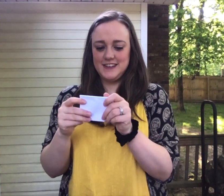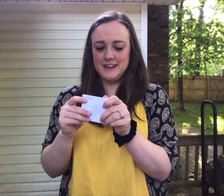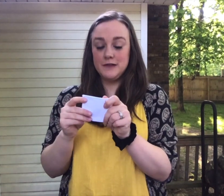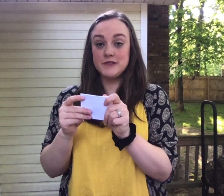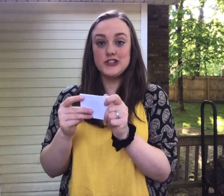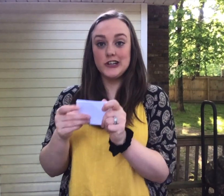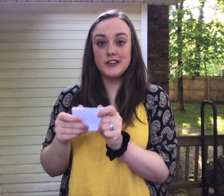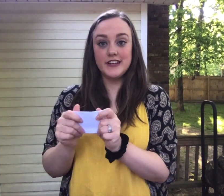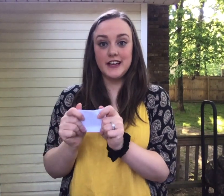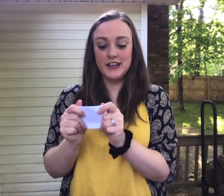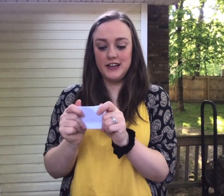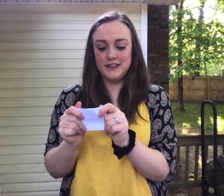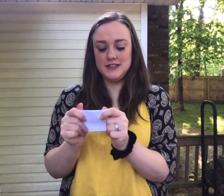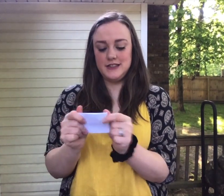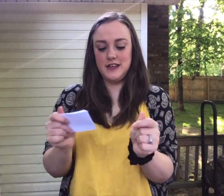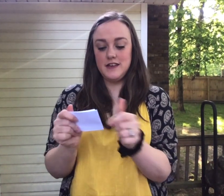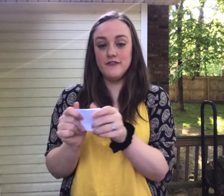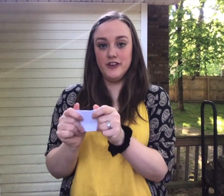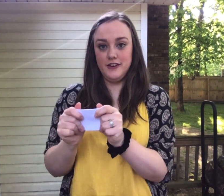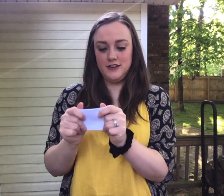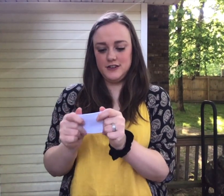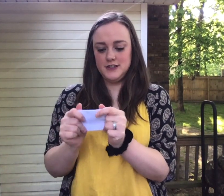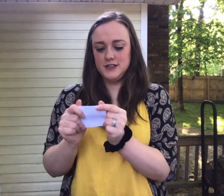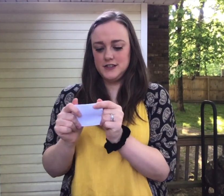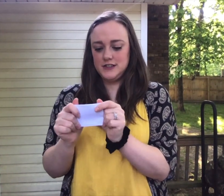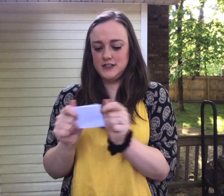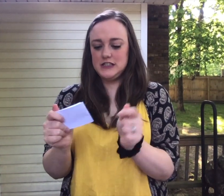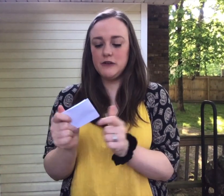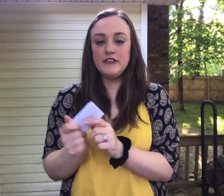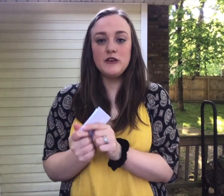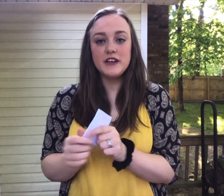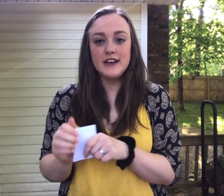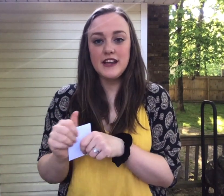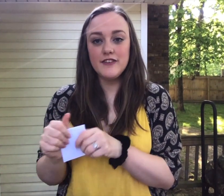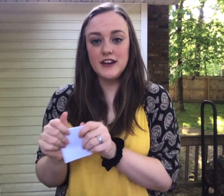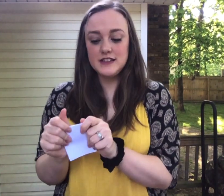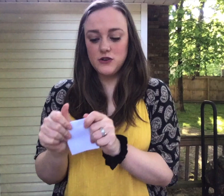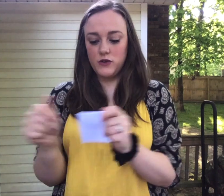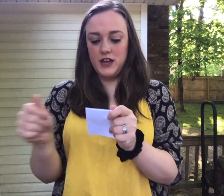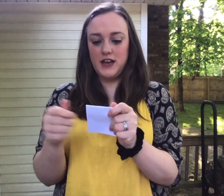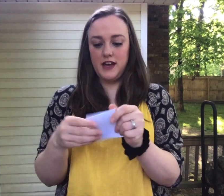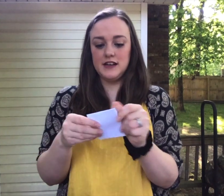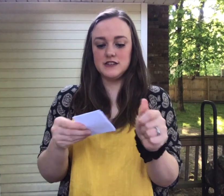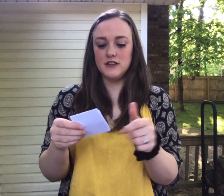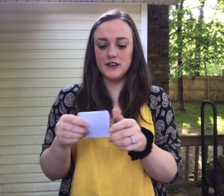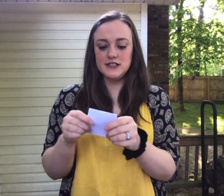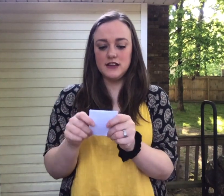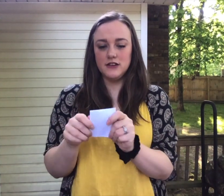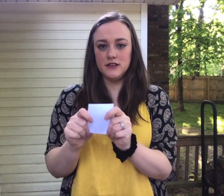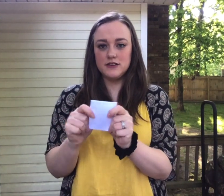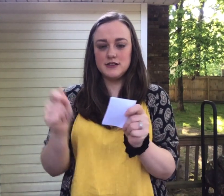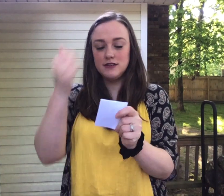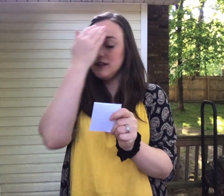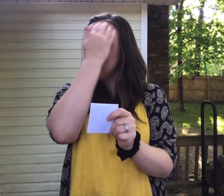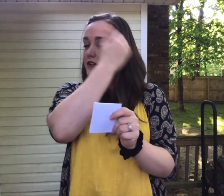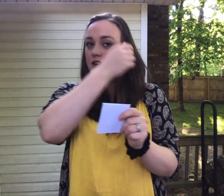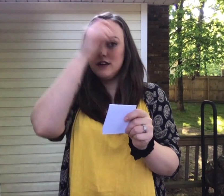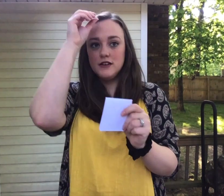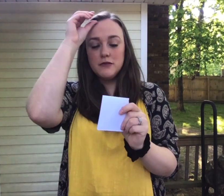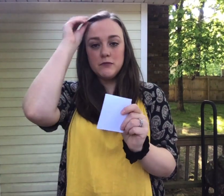I'm struggling at getting this even. So if you don't get it even, it's okay as long as it looks